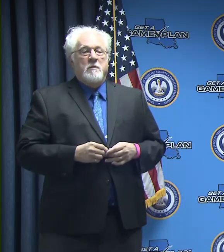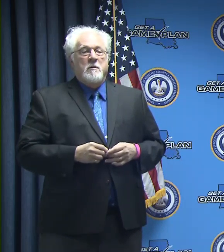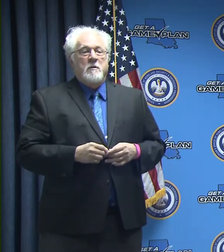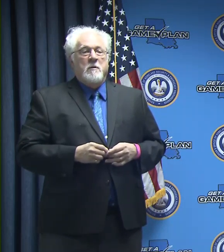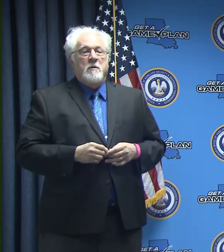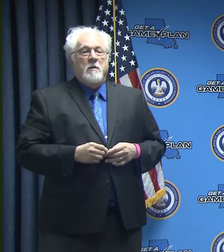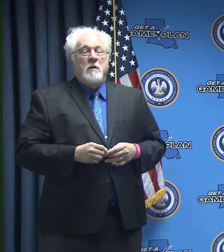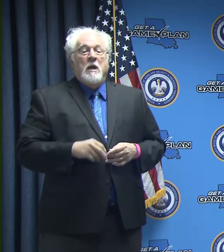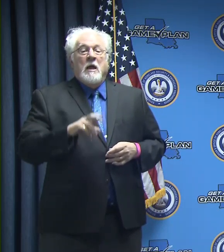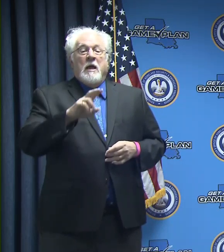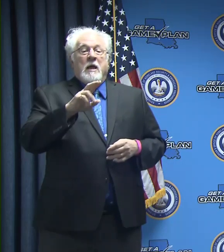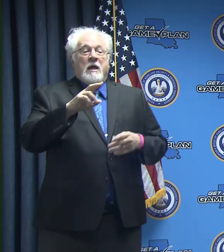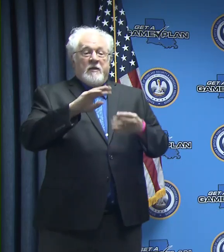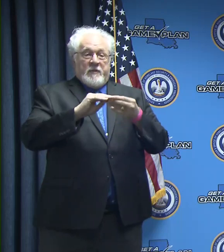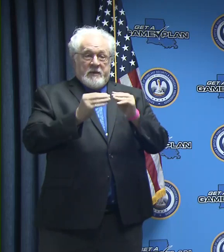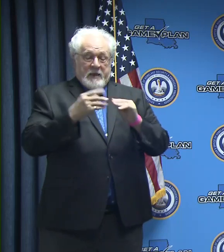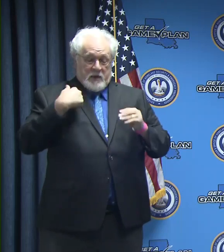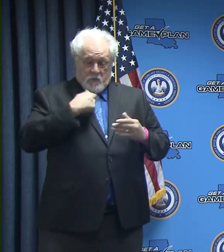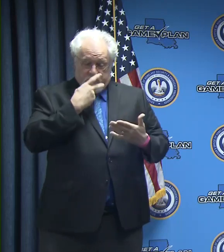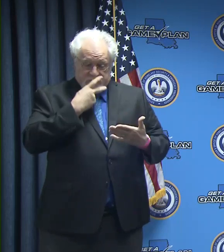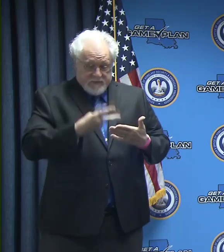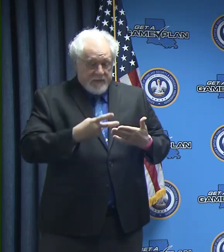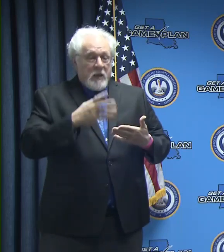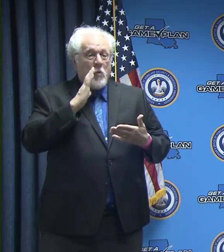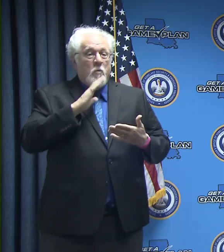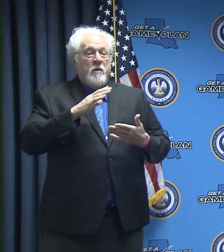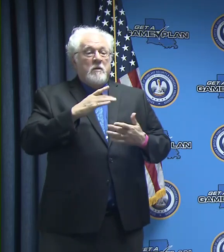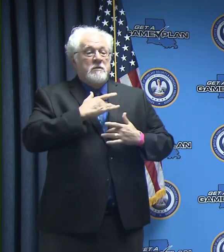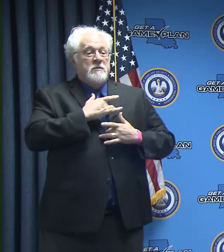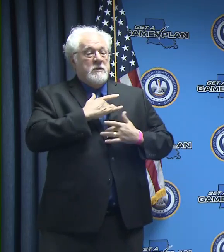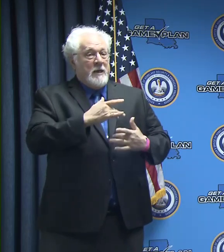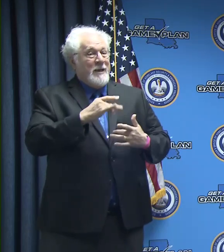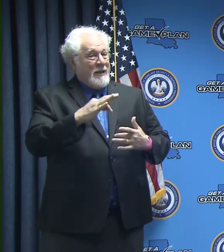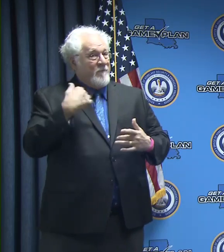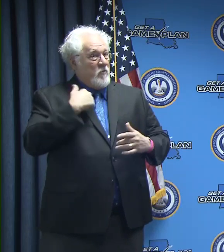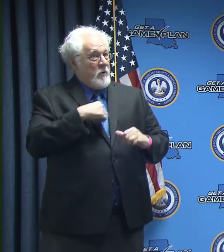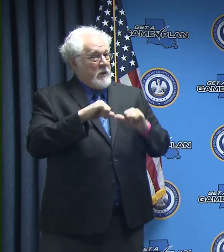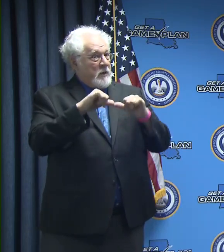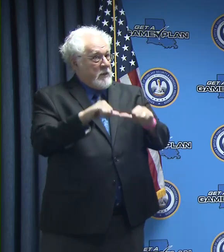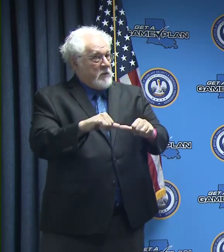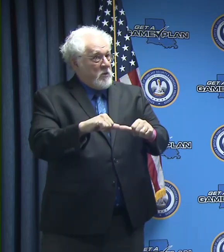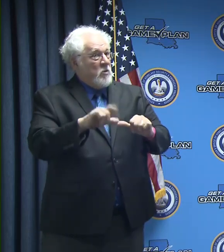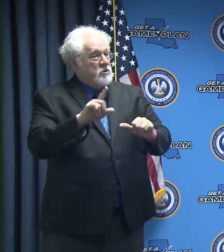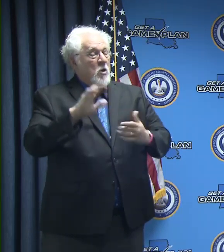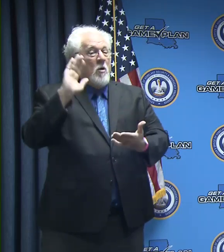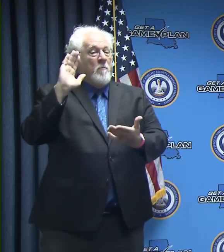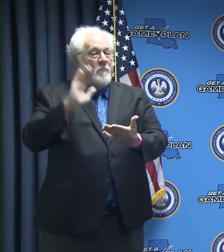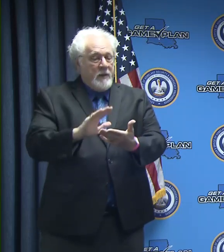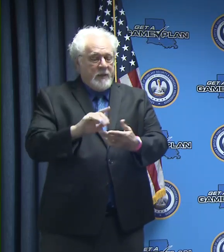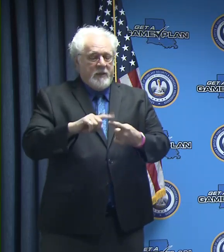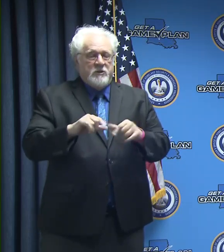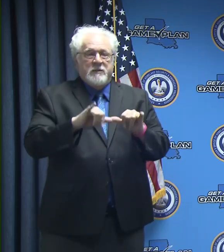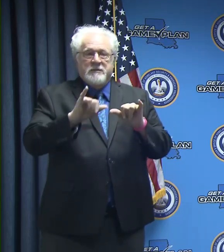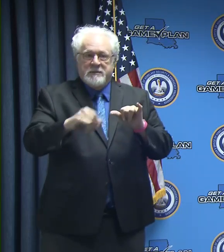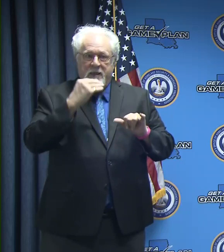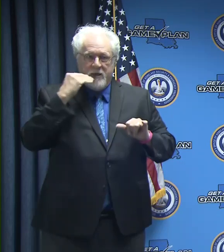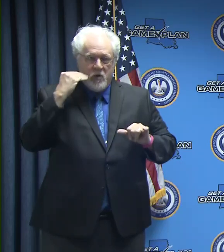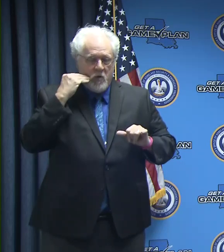The data points that we've been seeing are only going to become a trend if we continue. So the mitigation measures, the stay-at-home